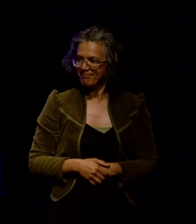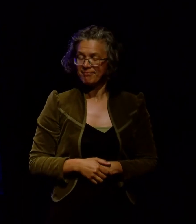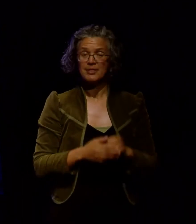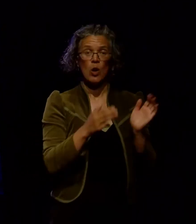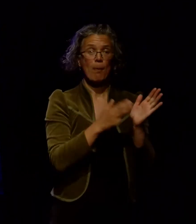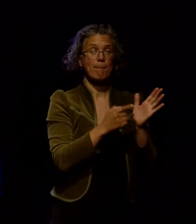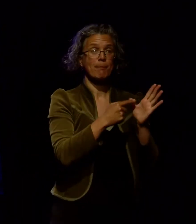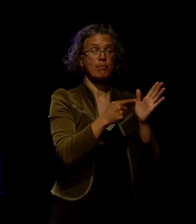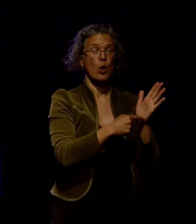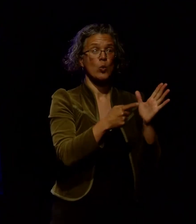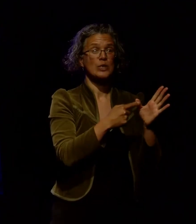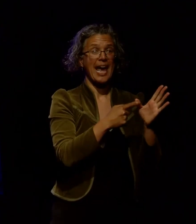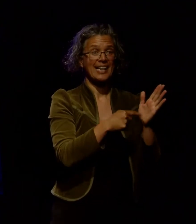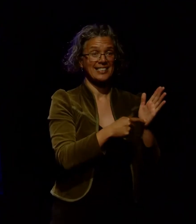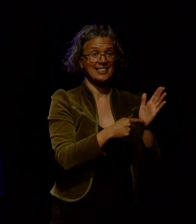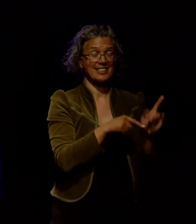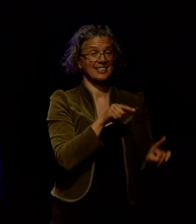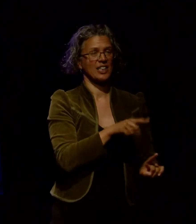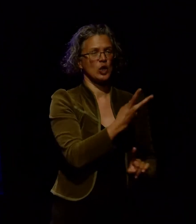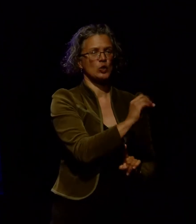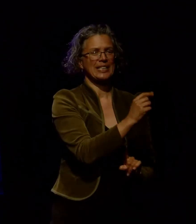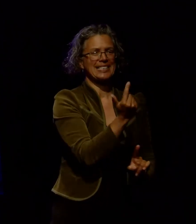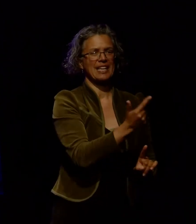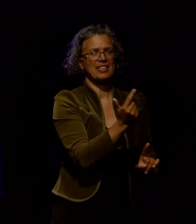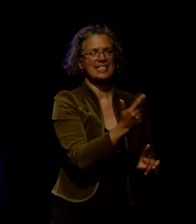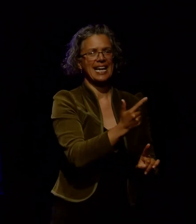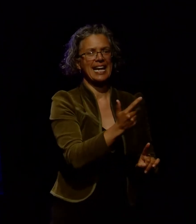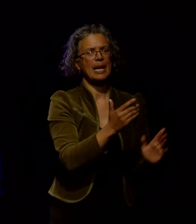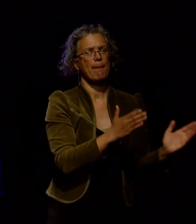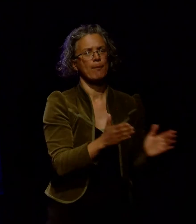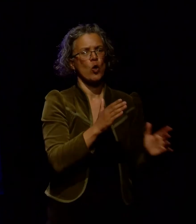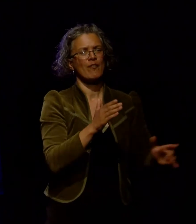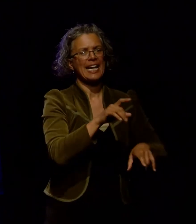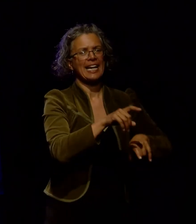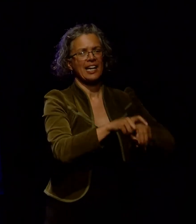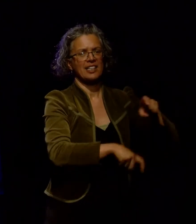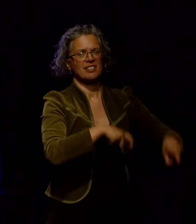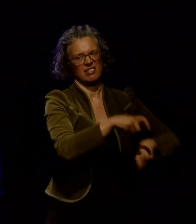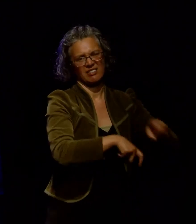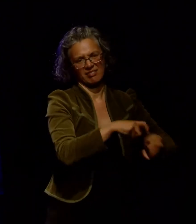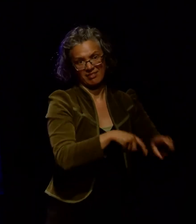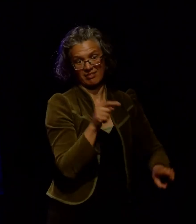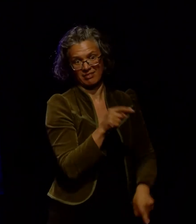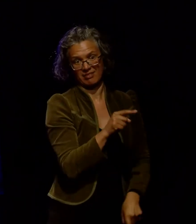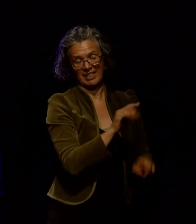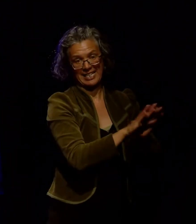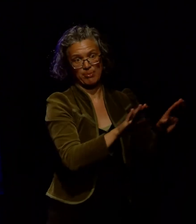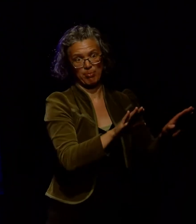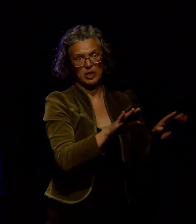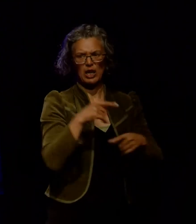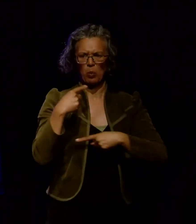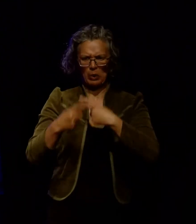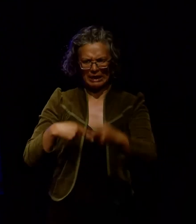MOTAT's 2017 award-winning Changing Gear exhibition, which told the story of cycling in Aotearoa, continues to exist after